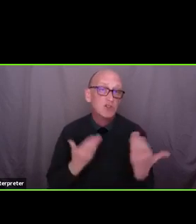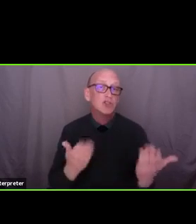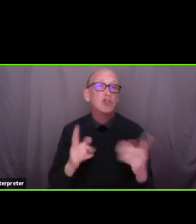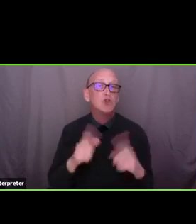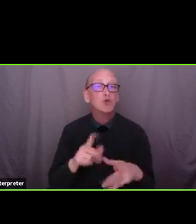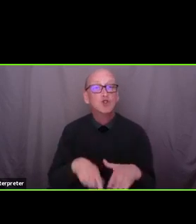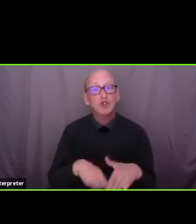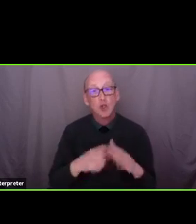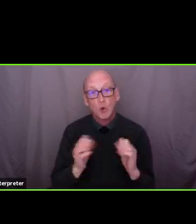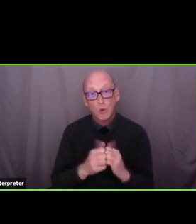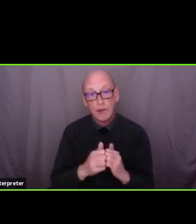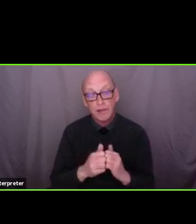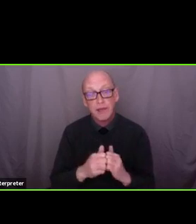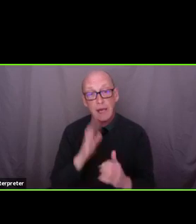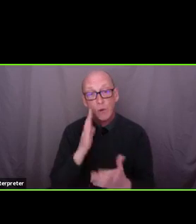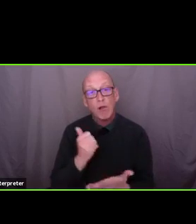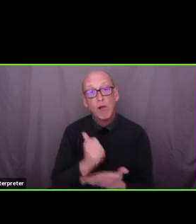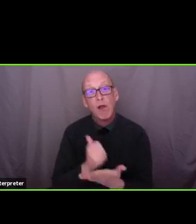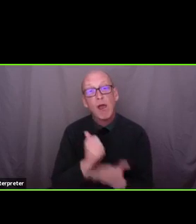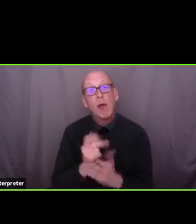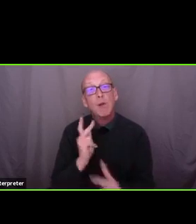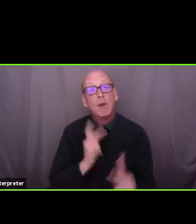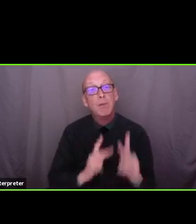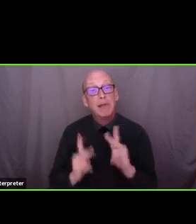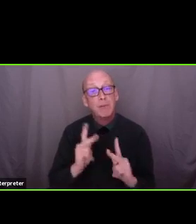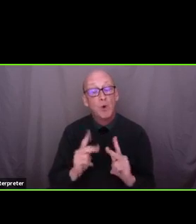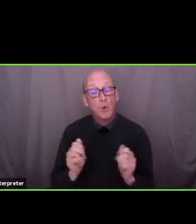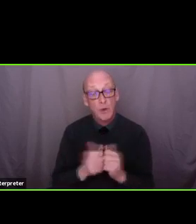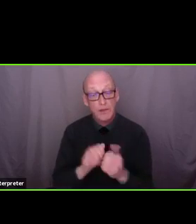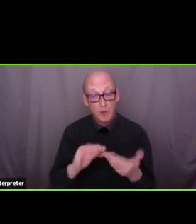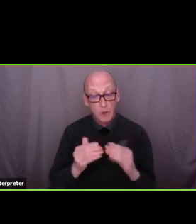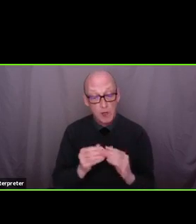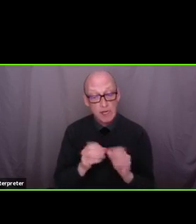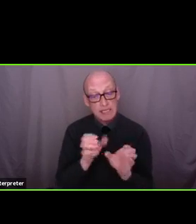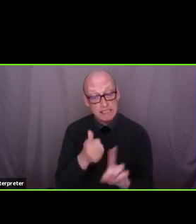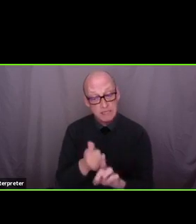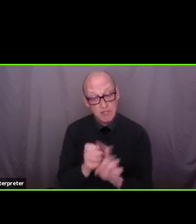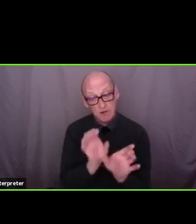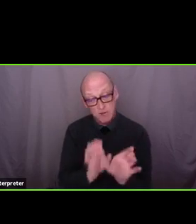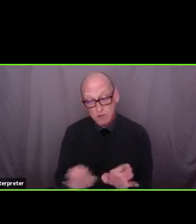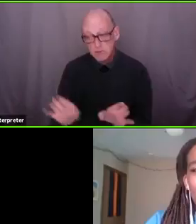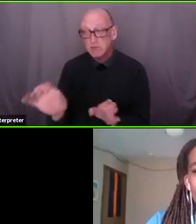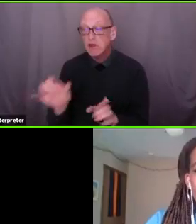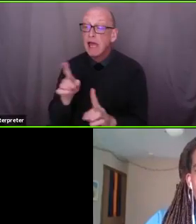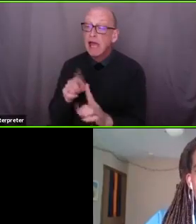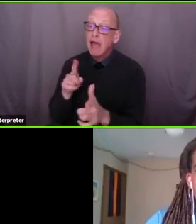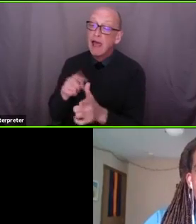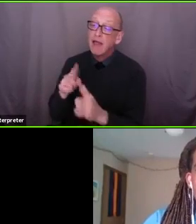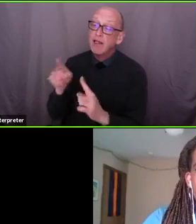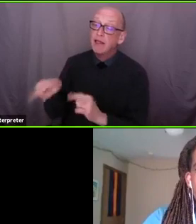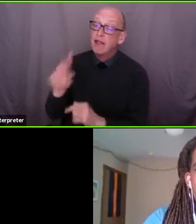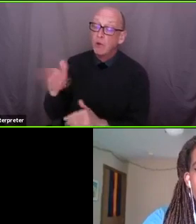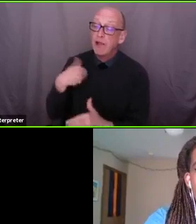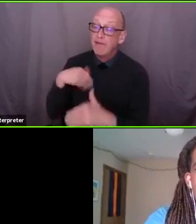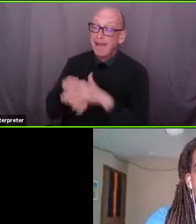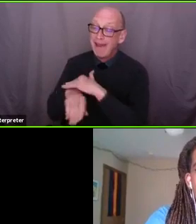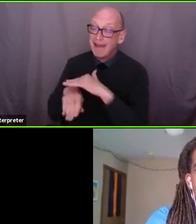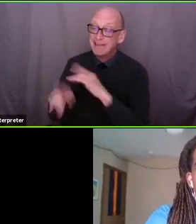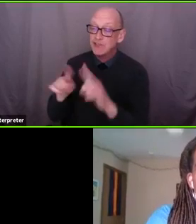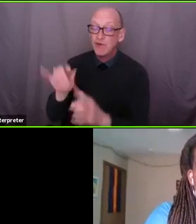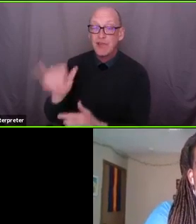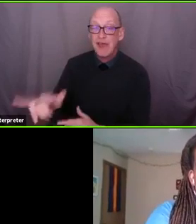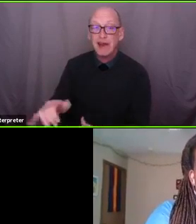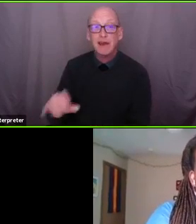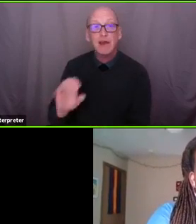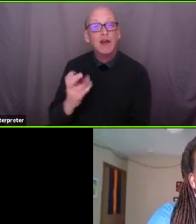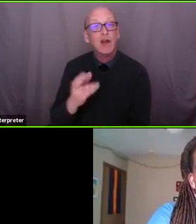in marginalized communities when it comes to getting access to those kinds of things. So yeah. All right, thank you so much.